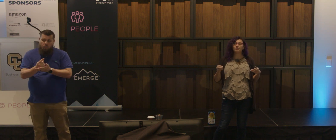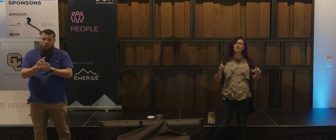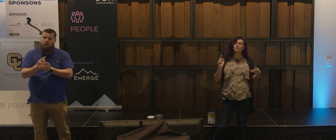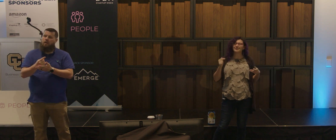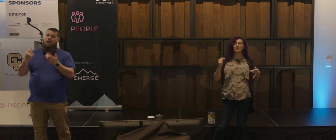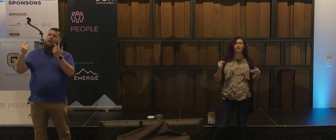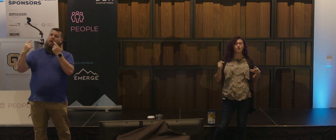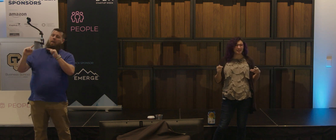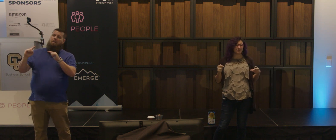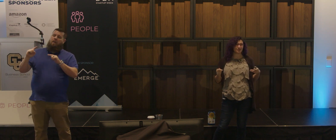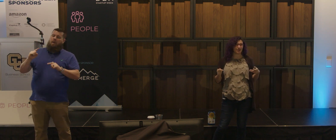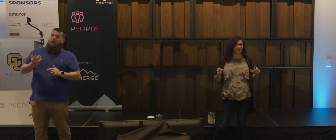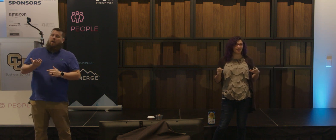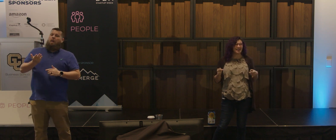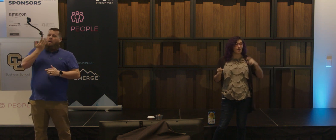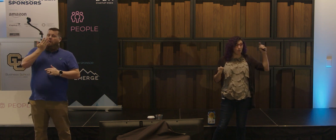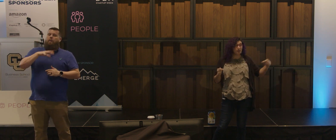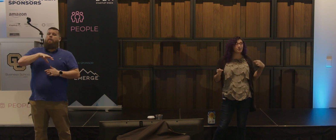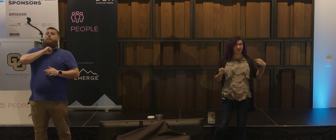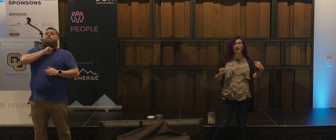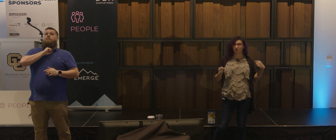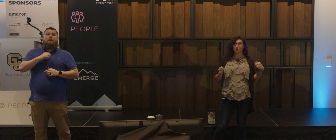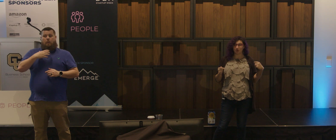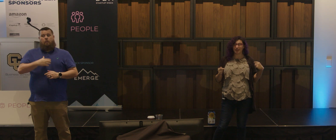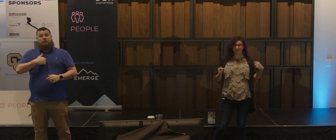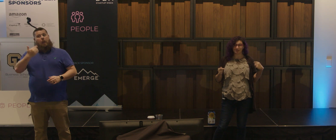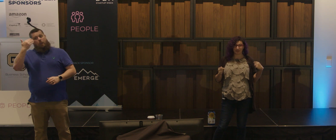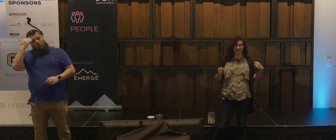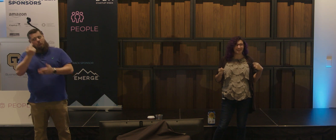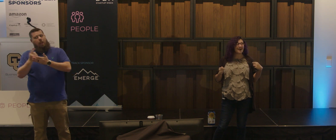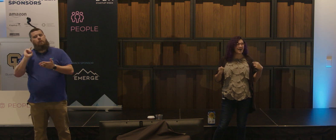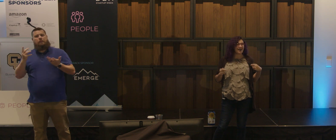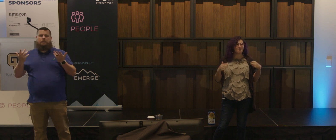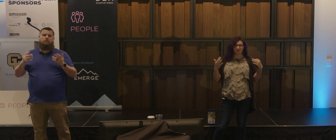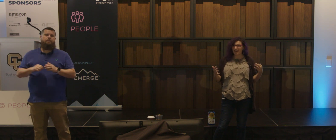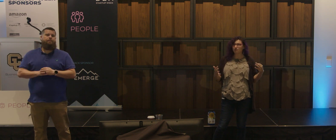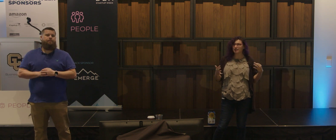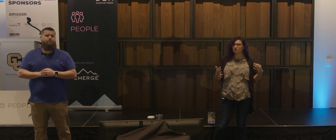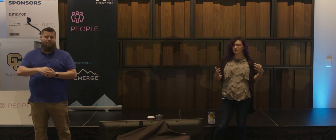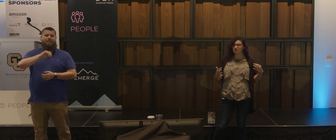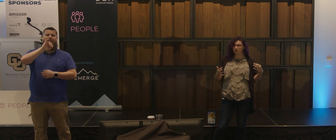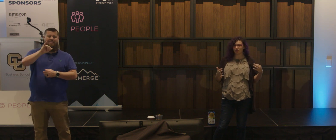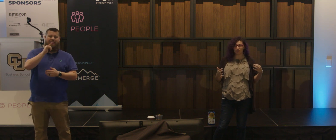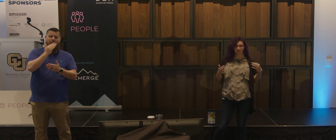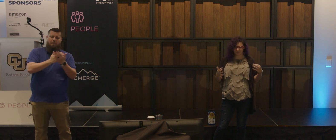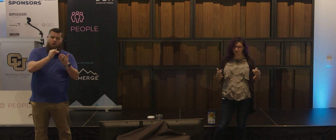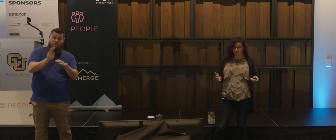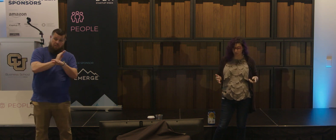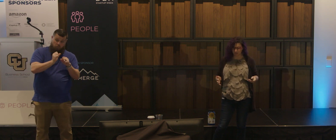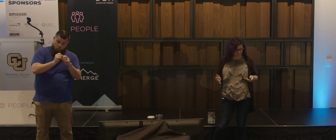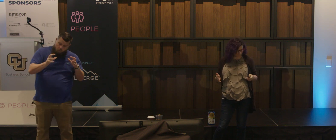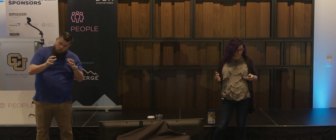by something you didn't know you needed to know, and it would have been really helpful if you knew that last week. That phase of business growth